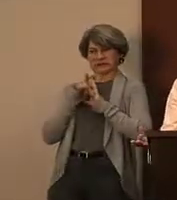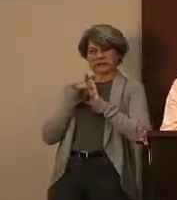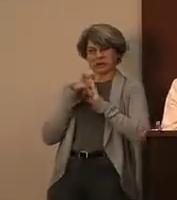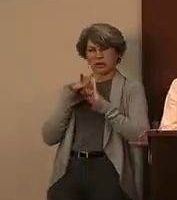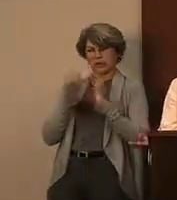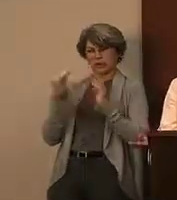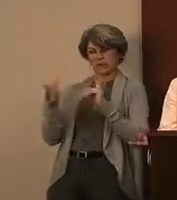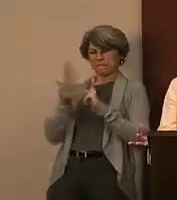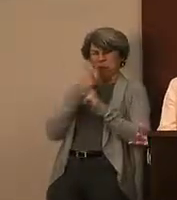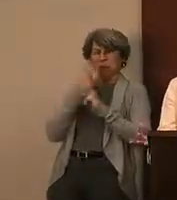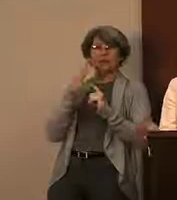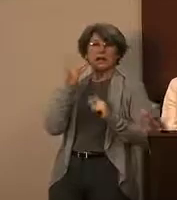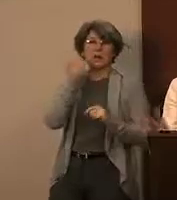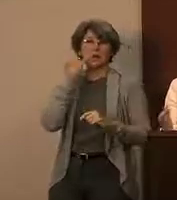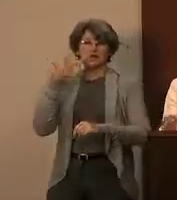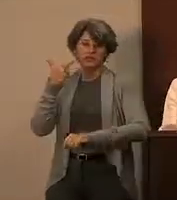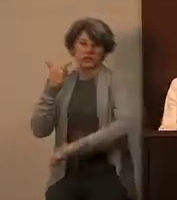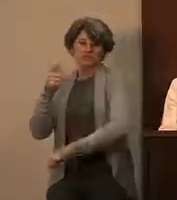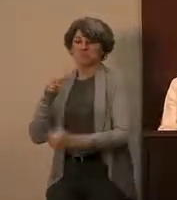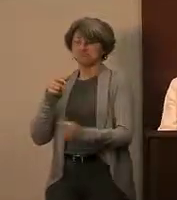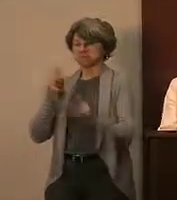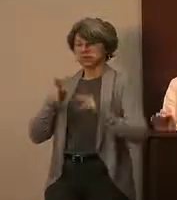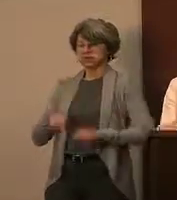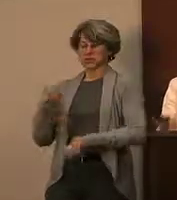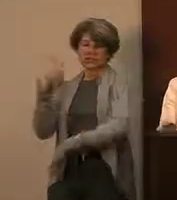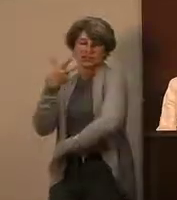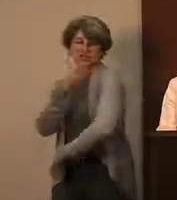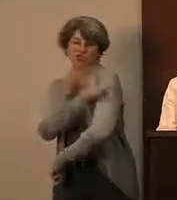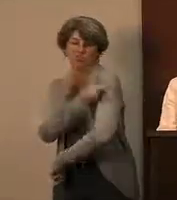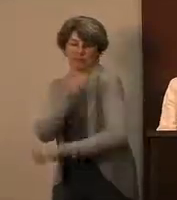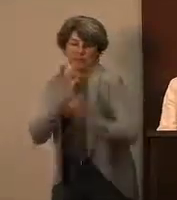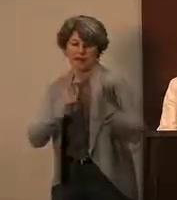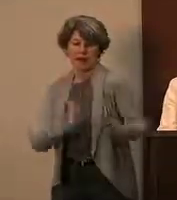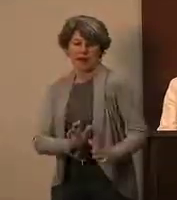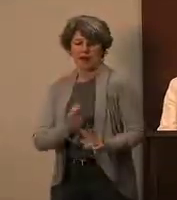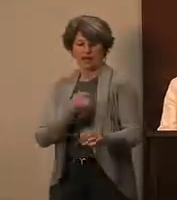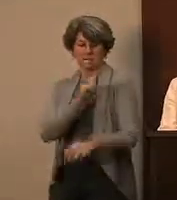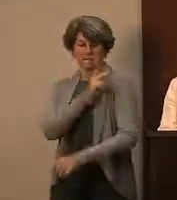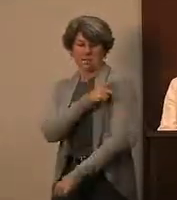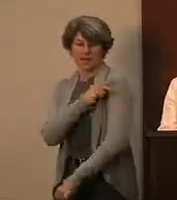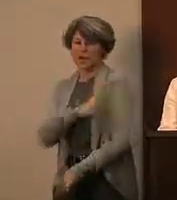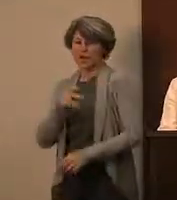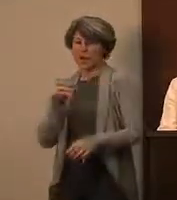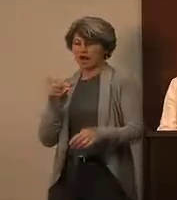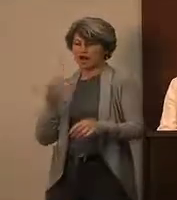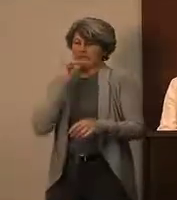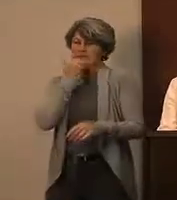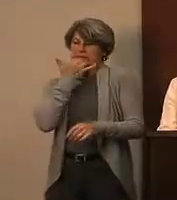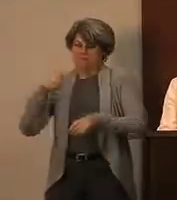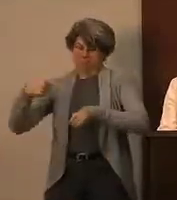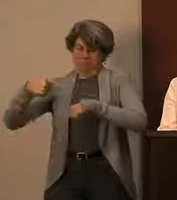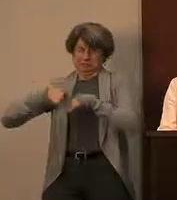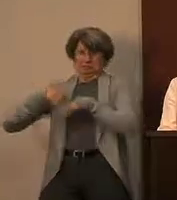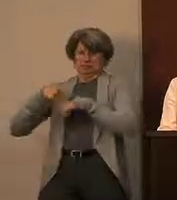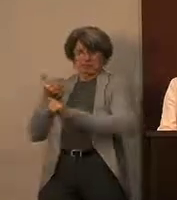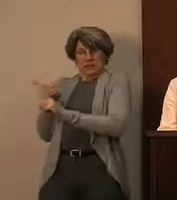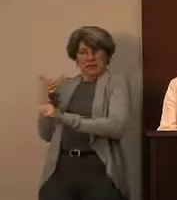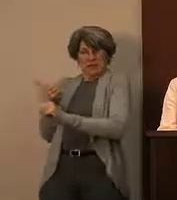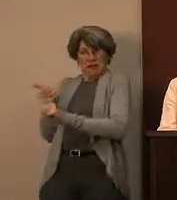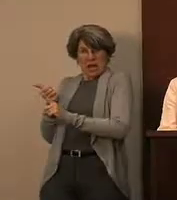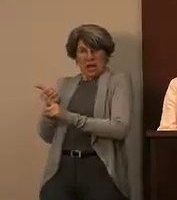gave a shot and the needle accidentally touched them or punctured their skin, they would need